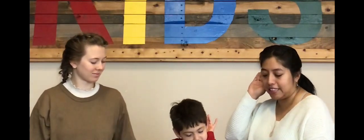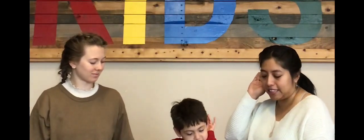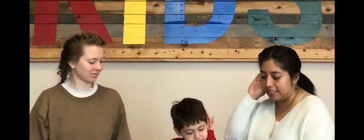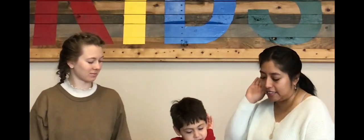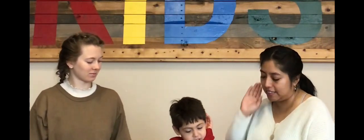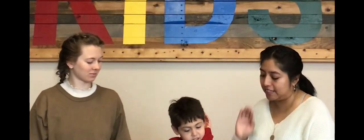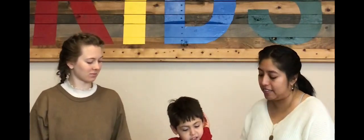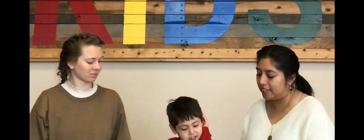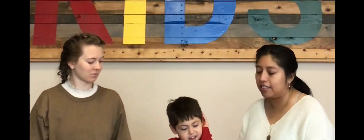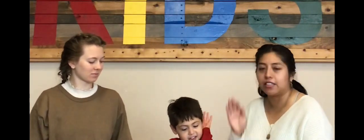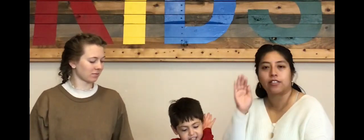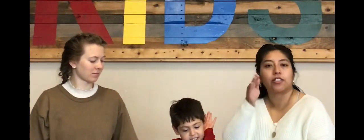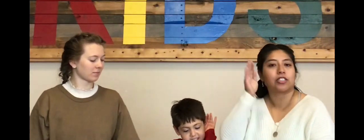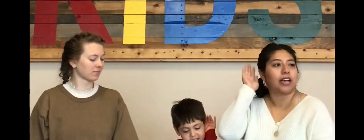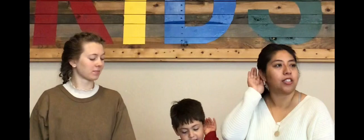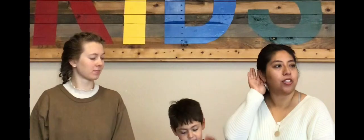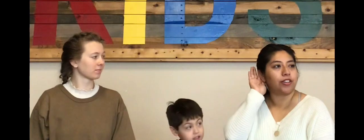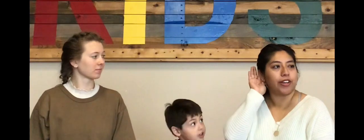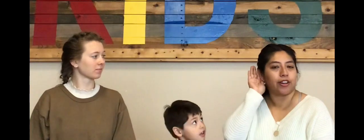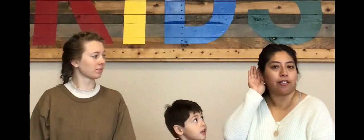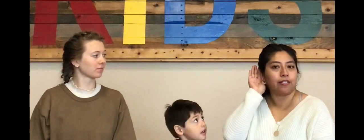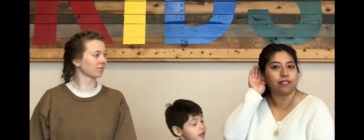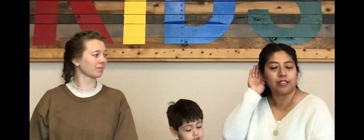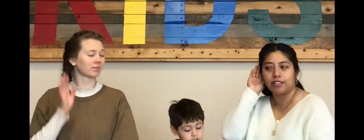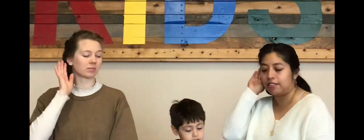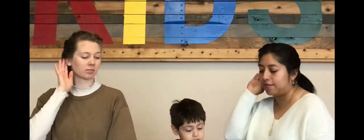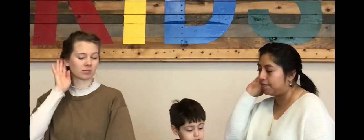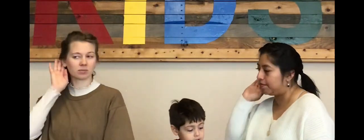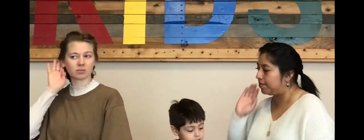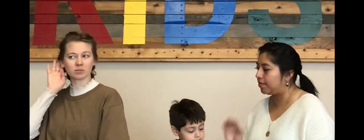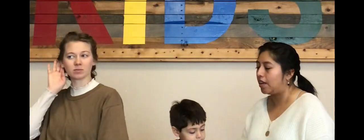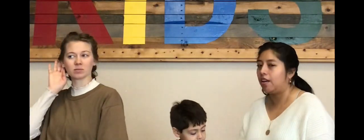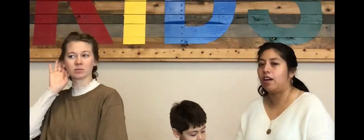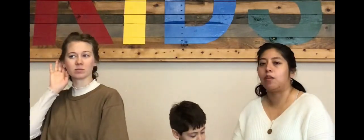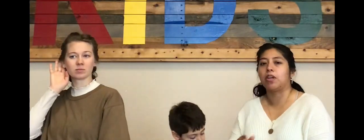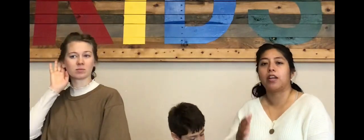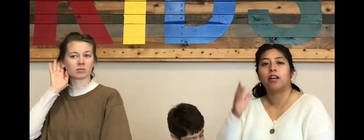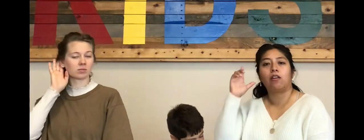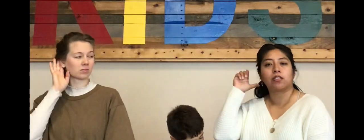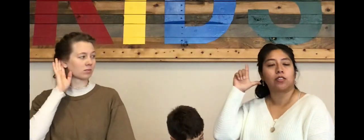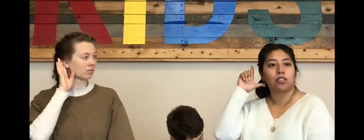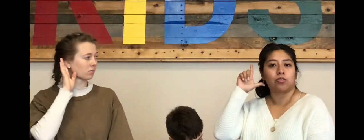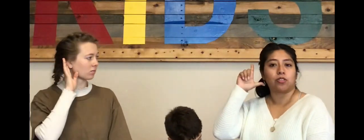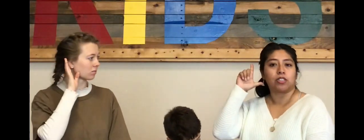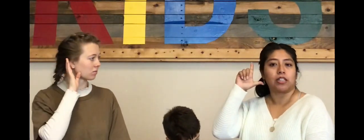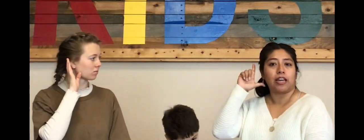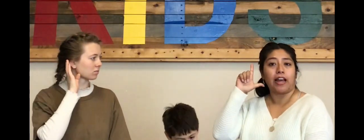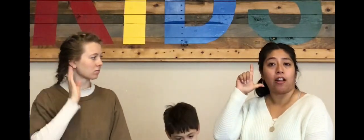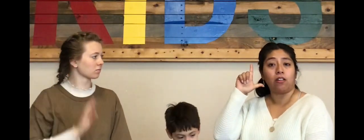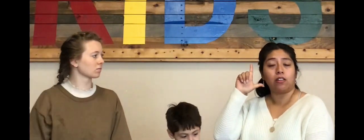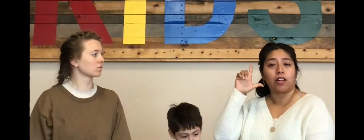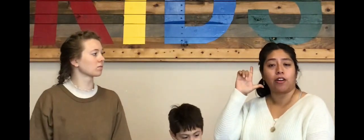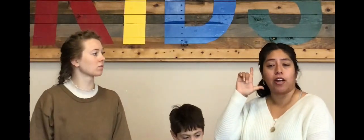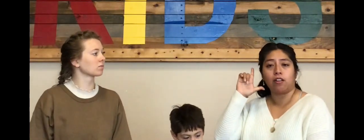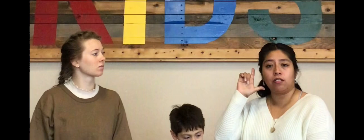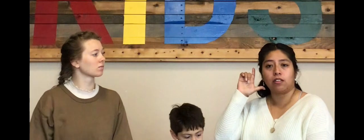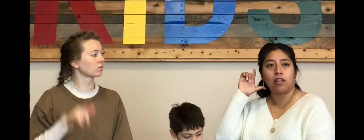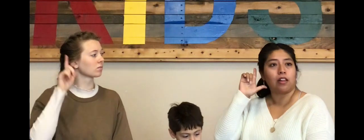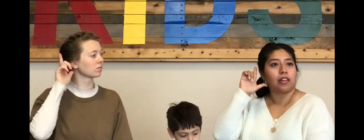Listen. So just hand to your ear. You can also do just the L, letter L,